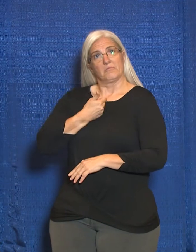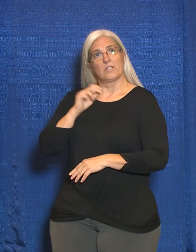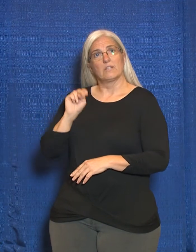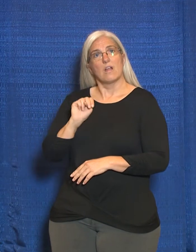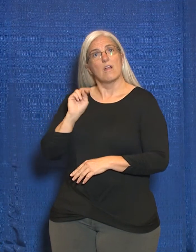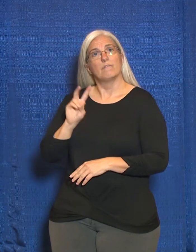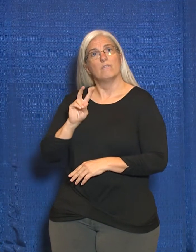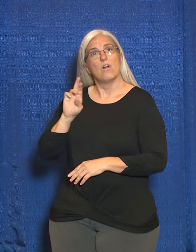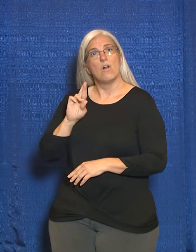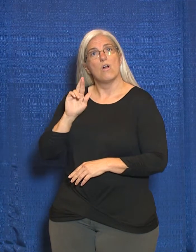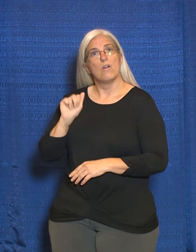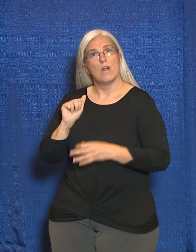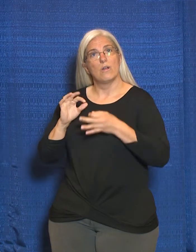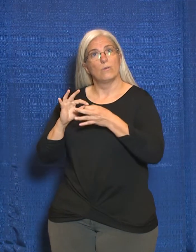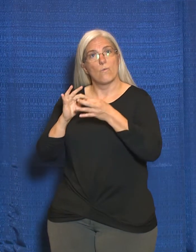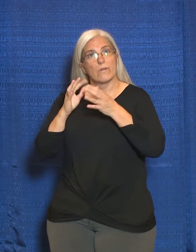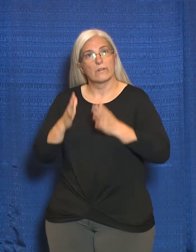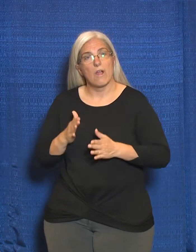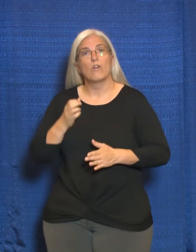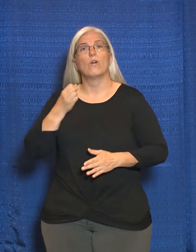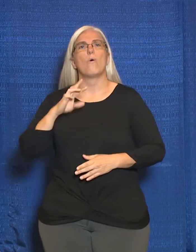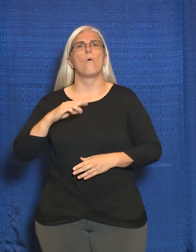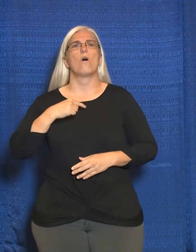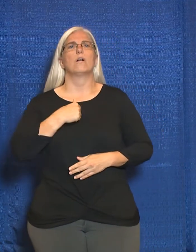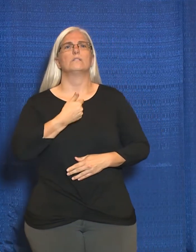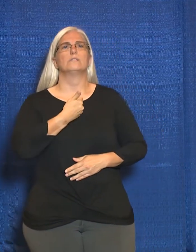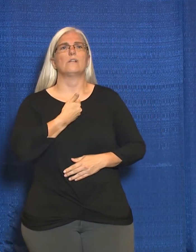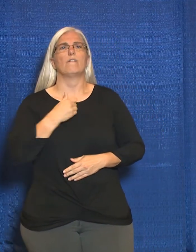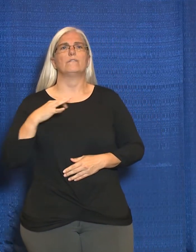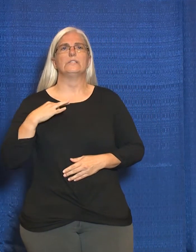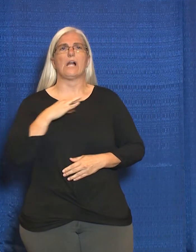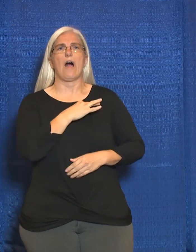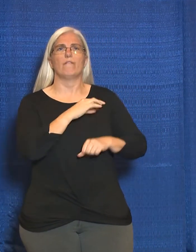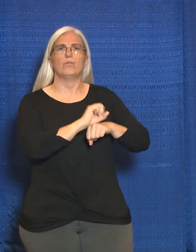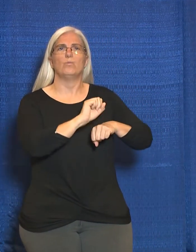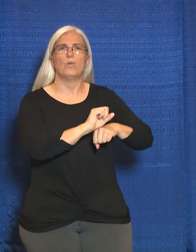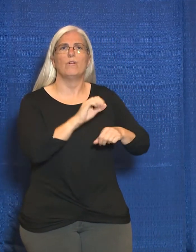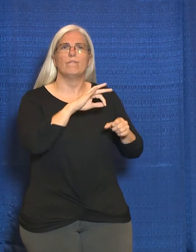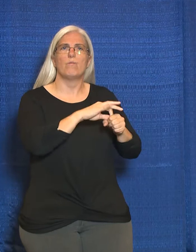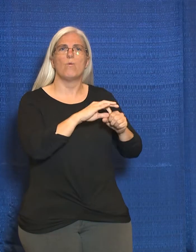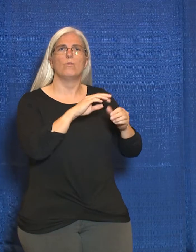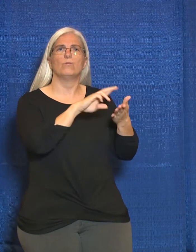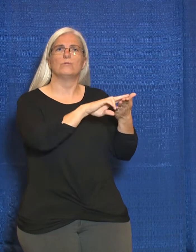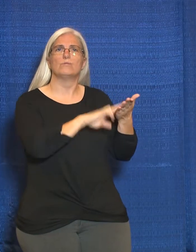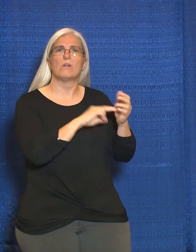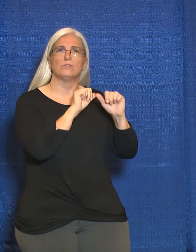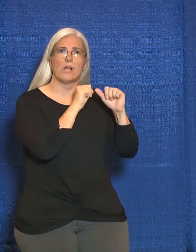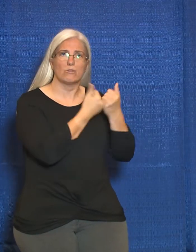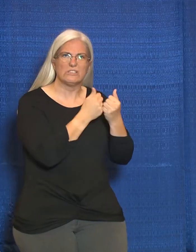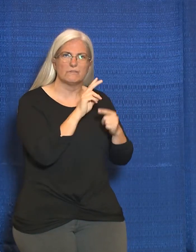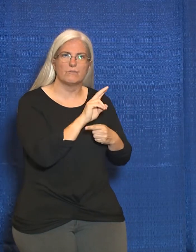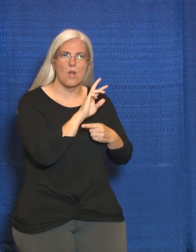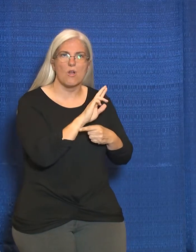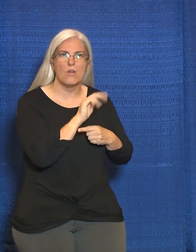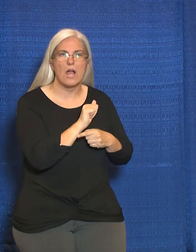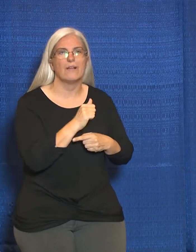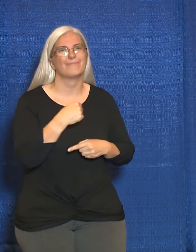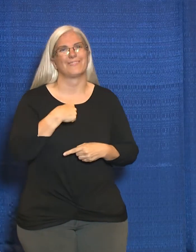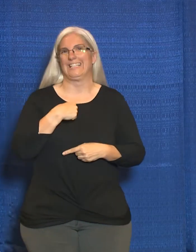As an NVRA coordinator or staff member at a voter registration agency, you should not screen for voter